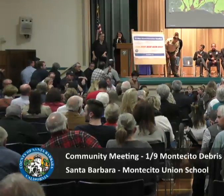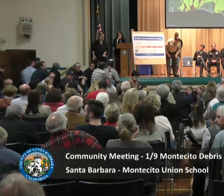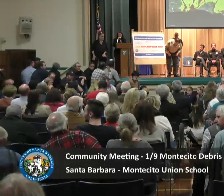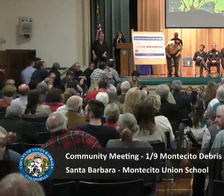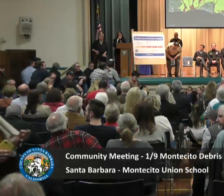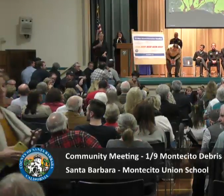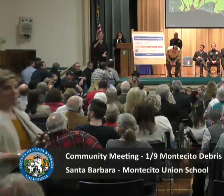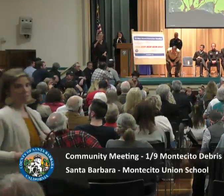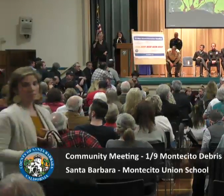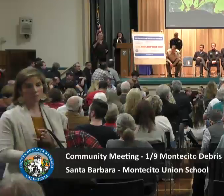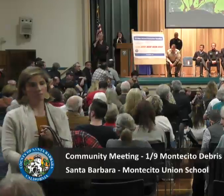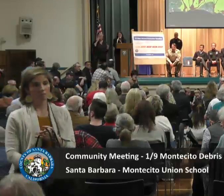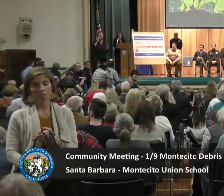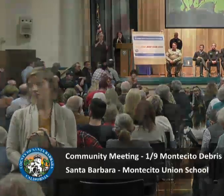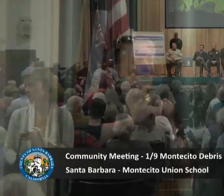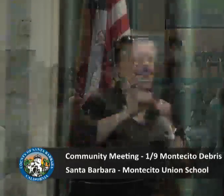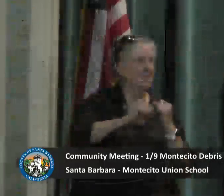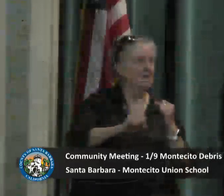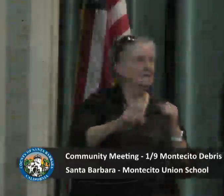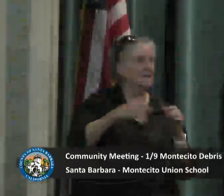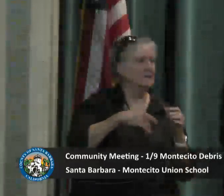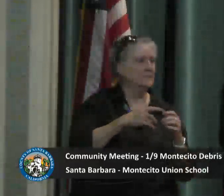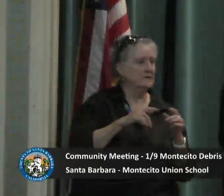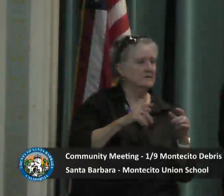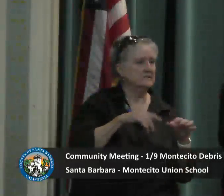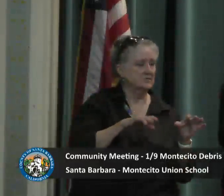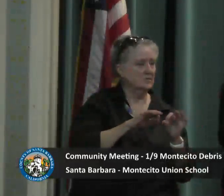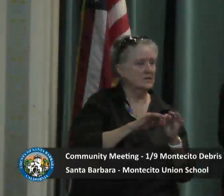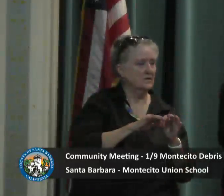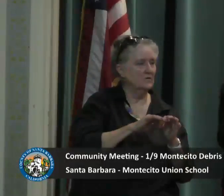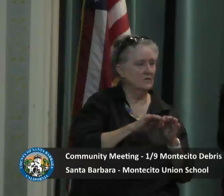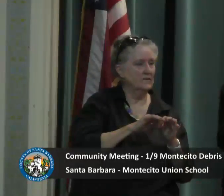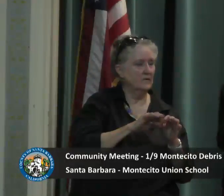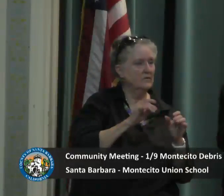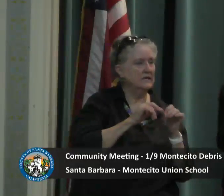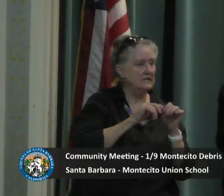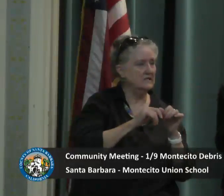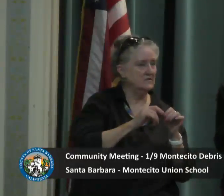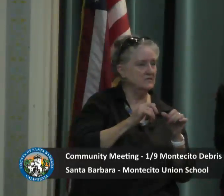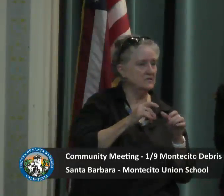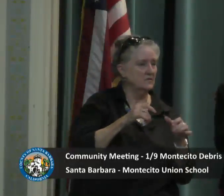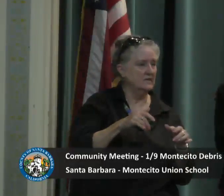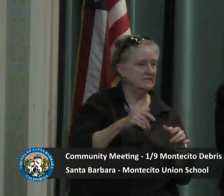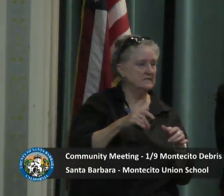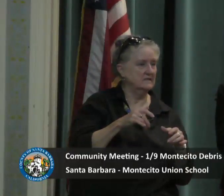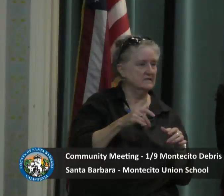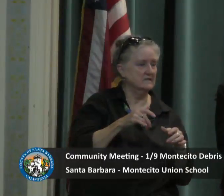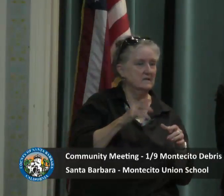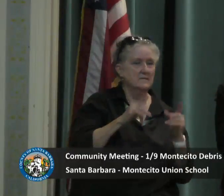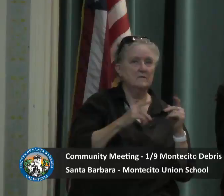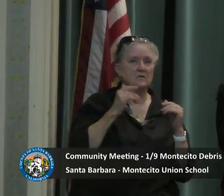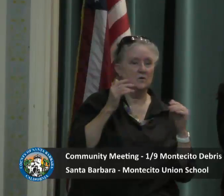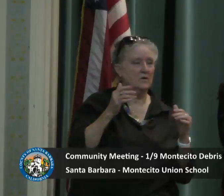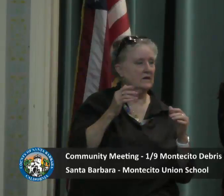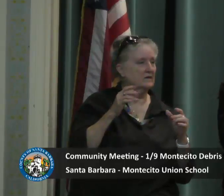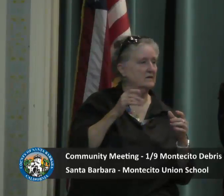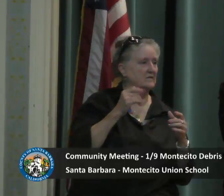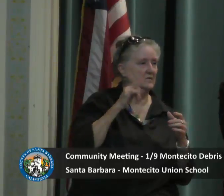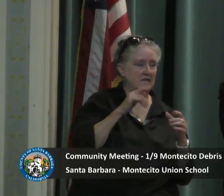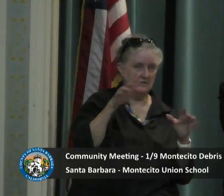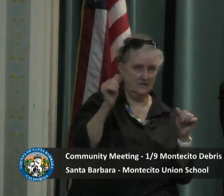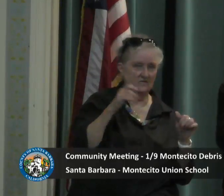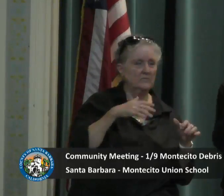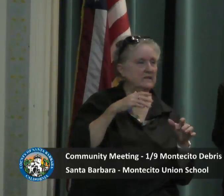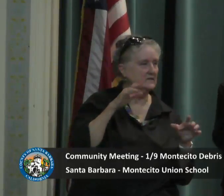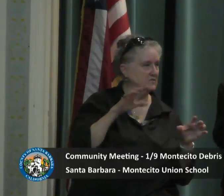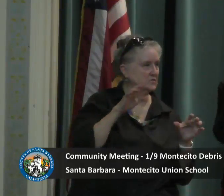Thank you, everyone. I know we're running really late, but this is critical that we continue this. So I think we're going to go ahead, and if you need to leave,